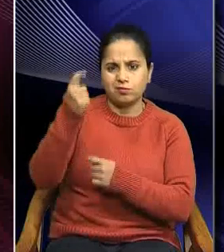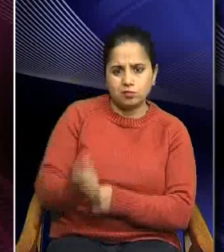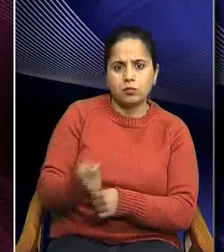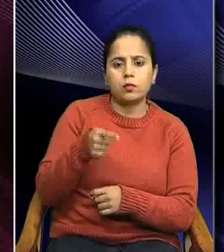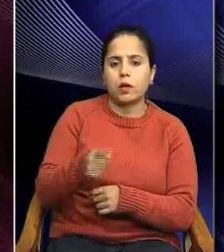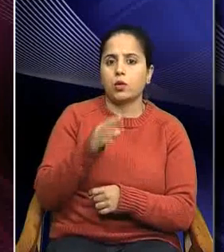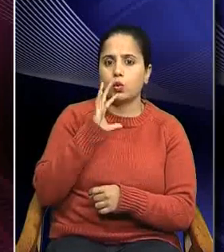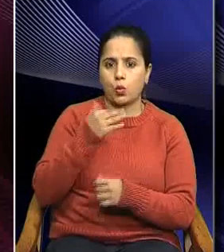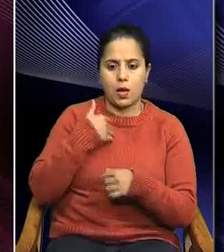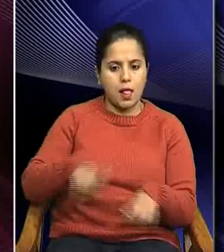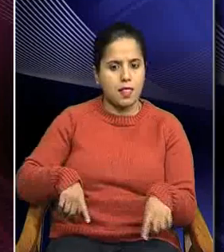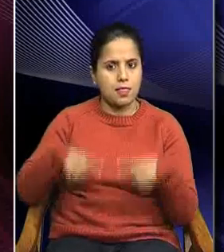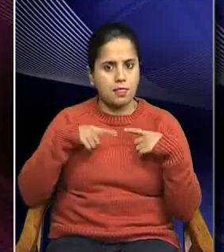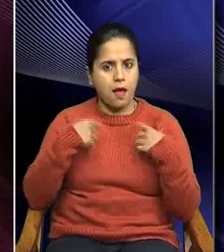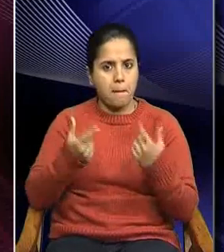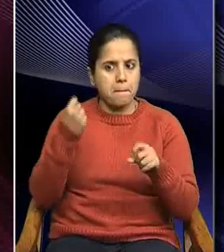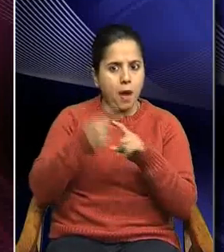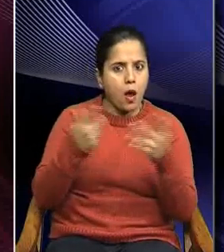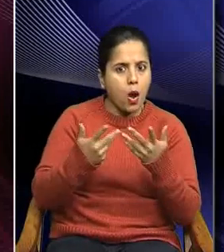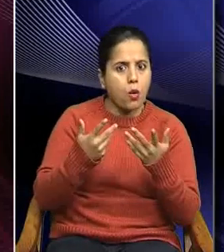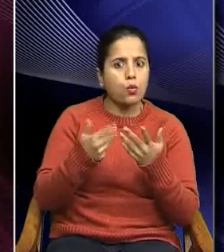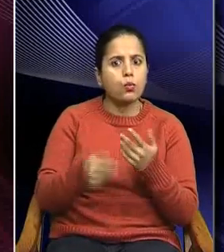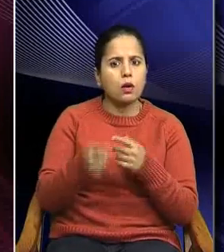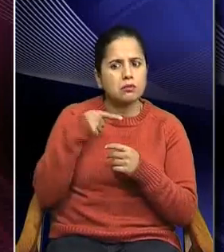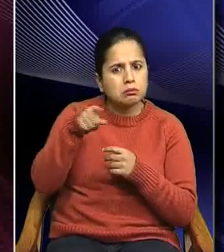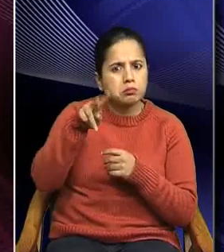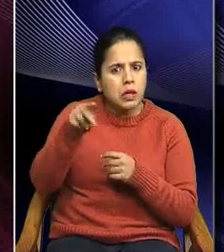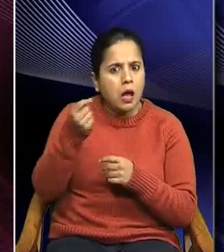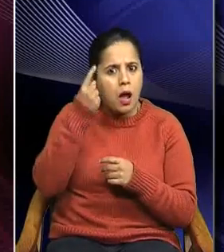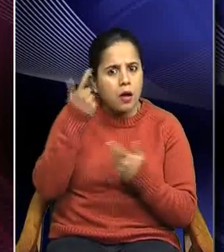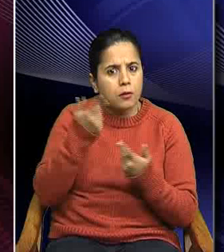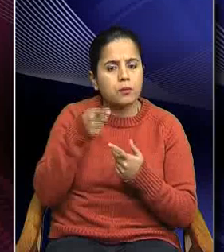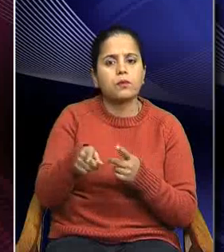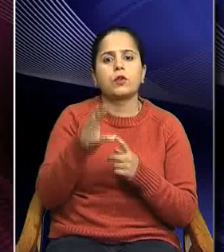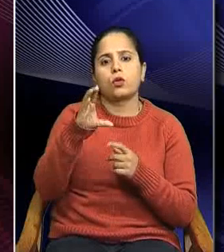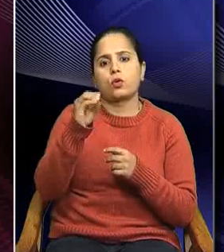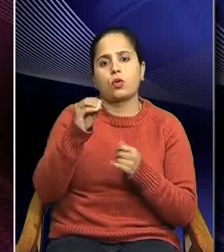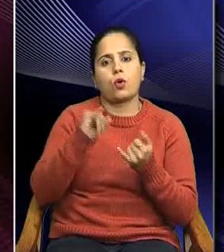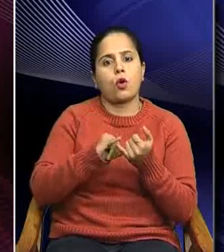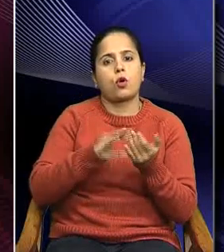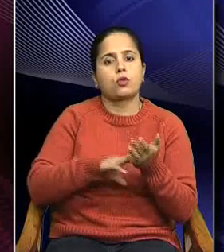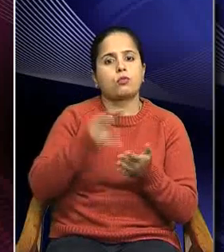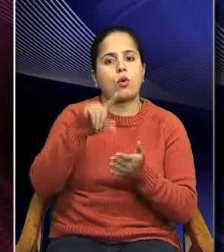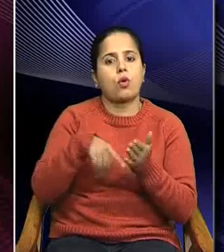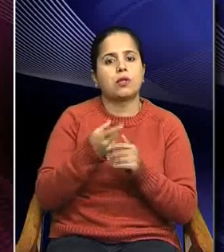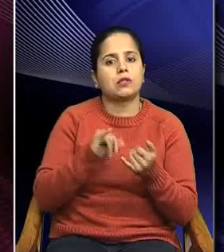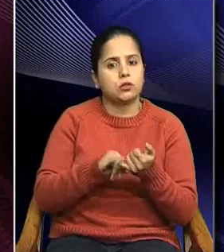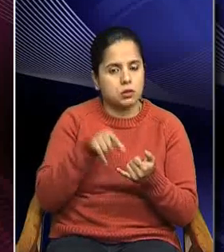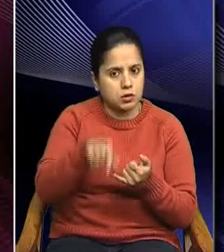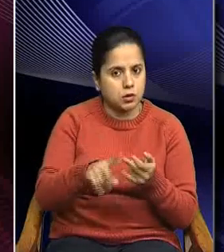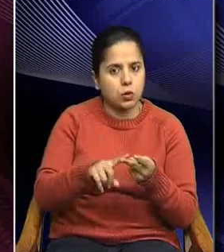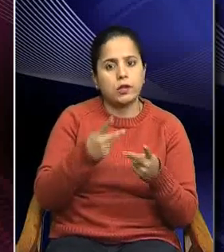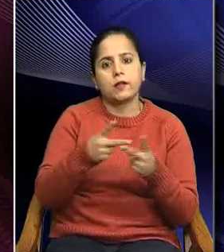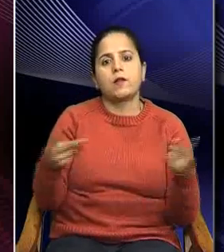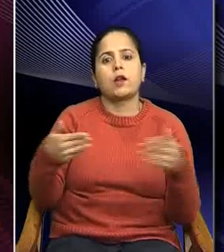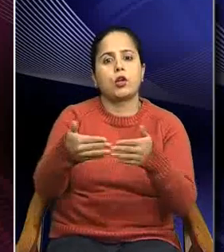real mundane level to make sense of it, and that is why understanding cosmogony of different communities